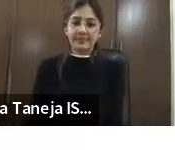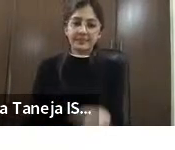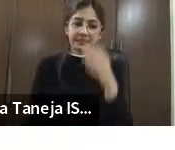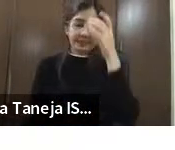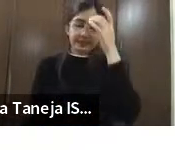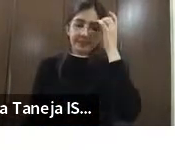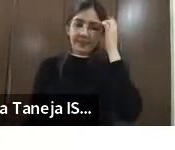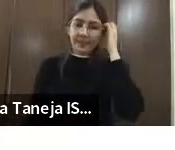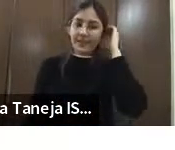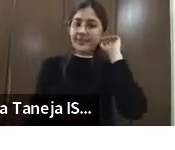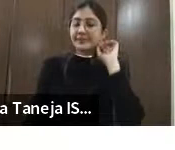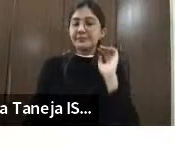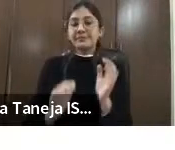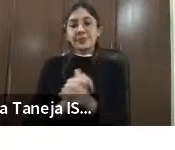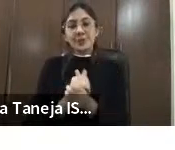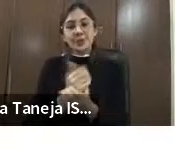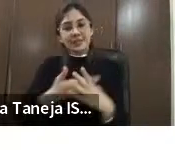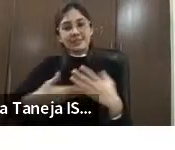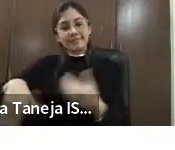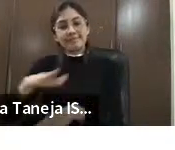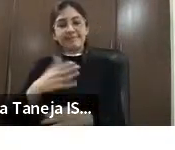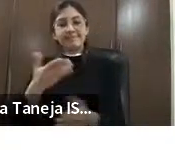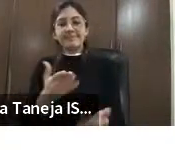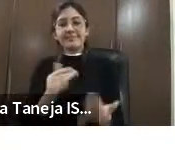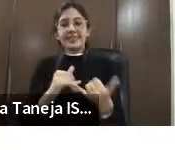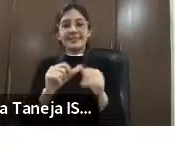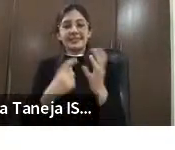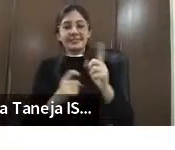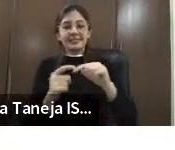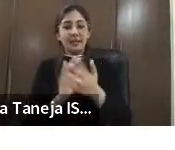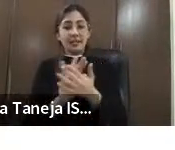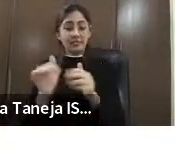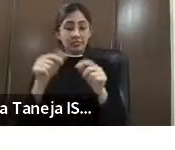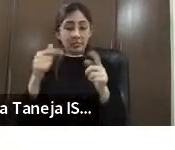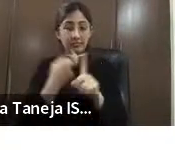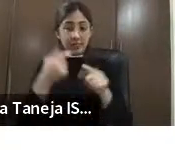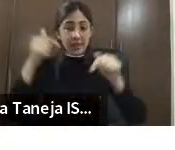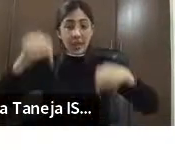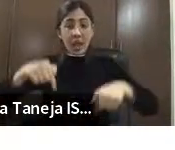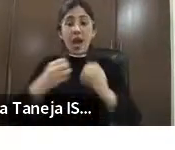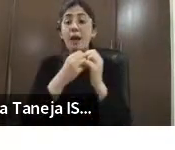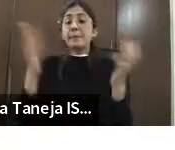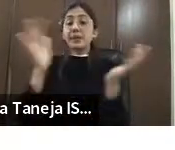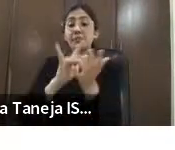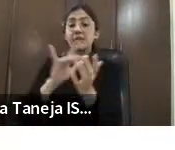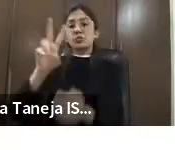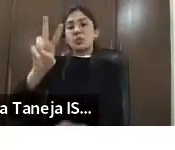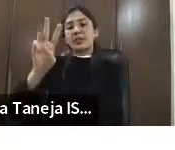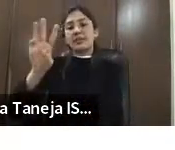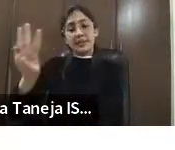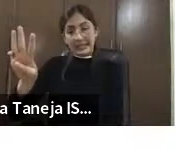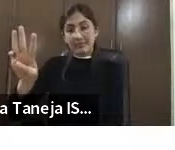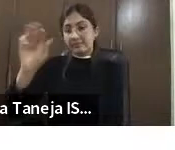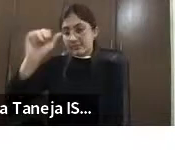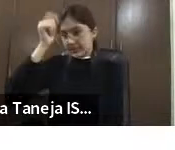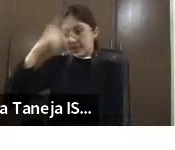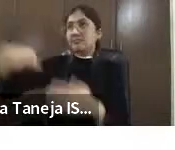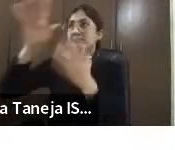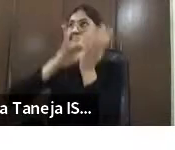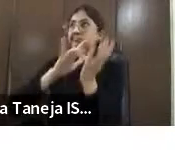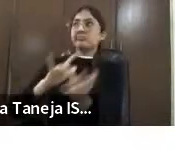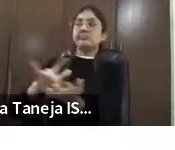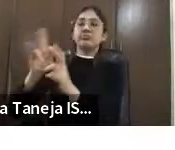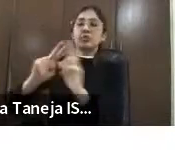Friends, Sarthak is at present in 23 locations. It has been involved with capacity